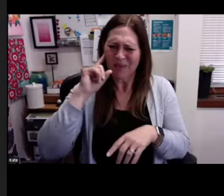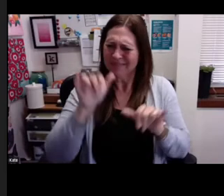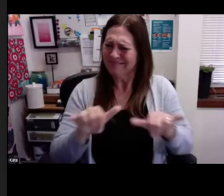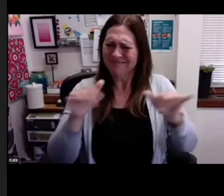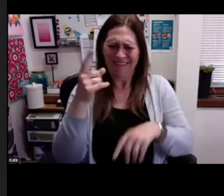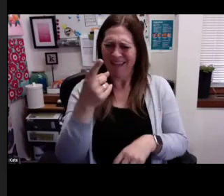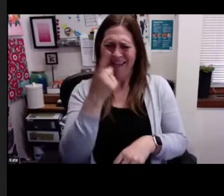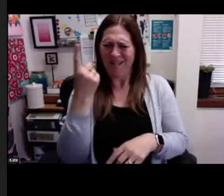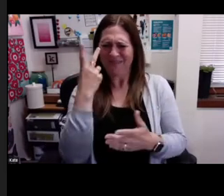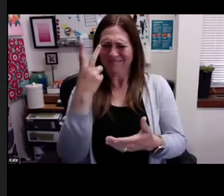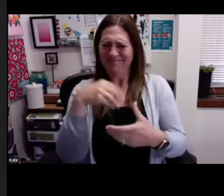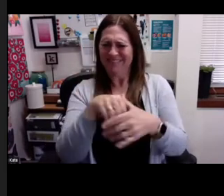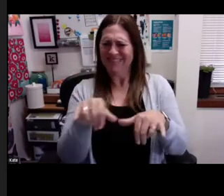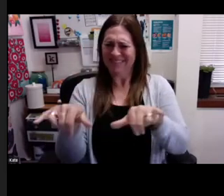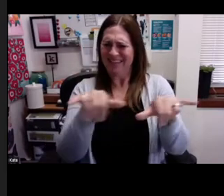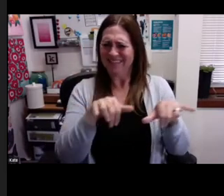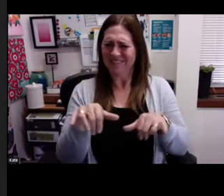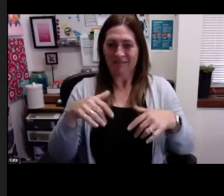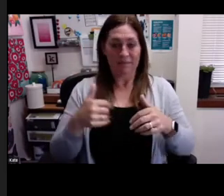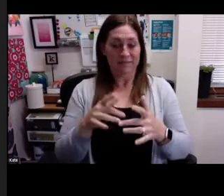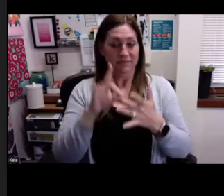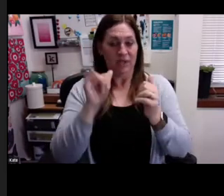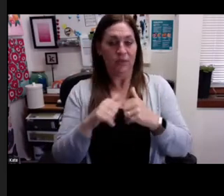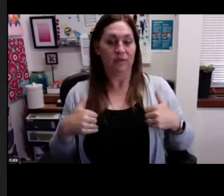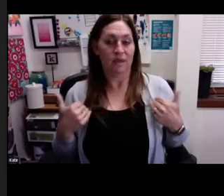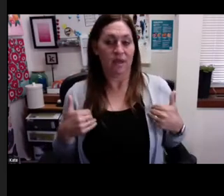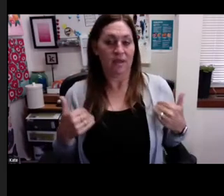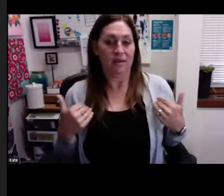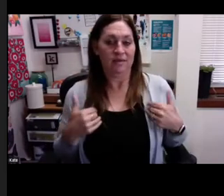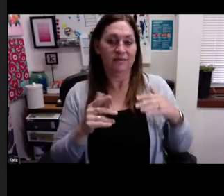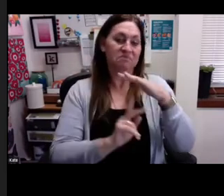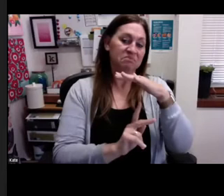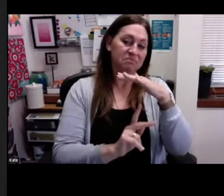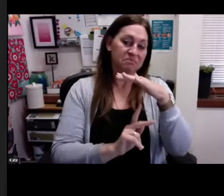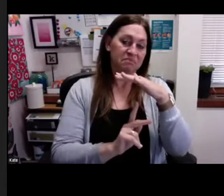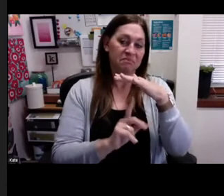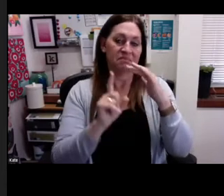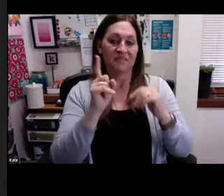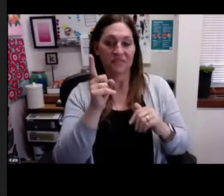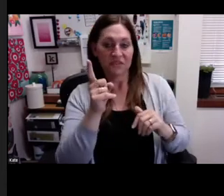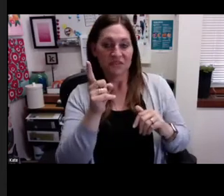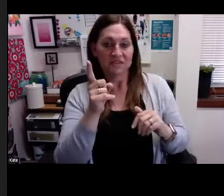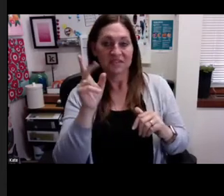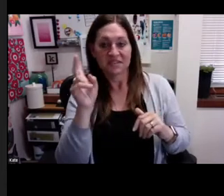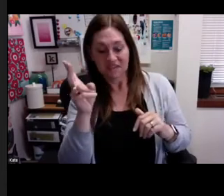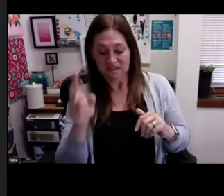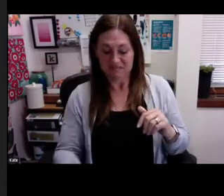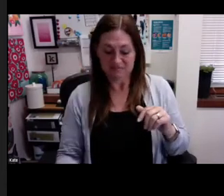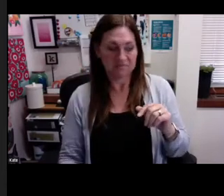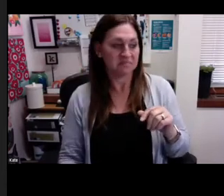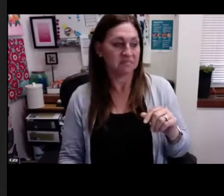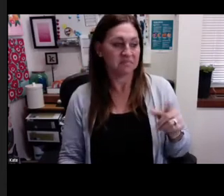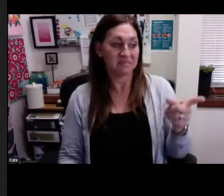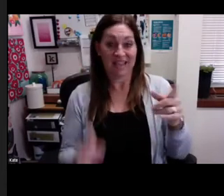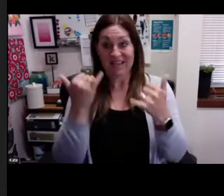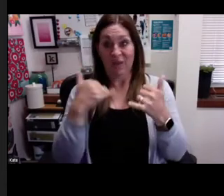Rhyming words, sounds, you see those words in standards, particularly in kindergarten, first